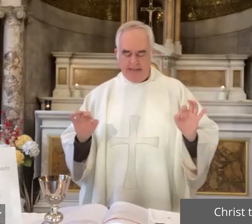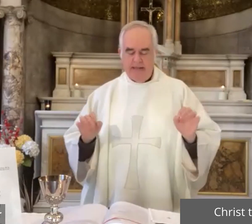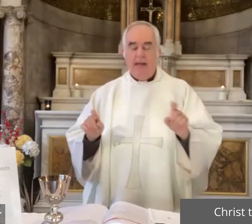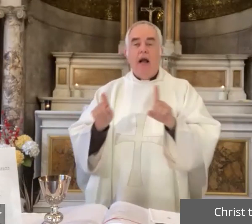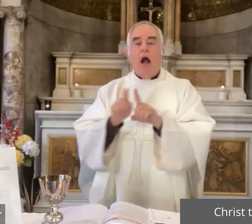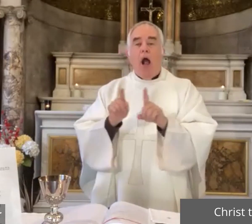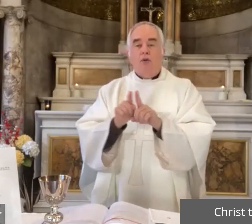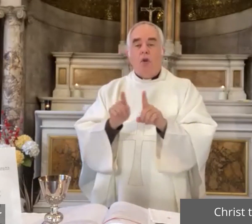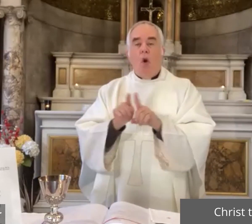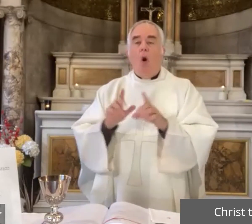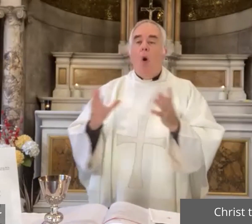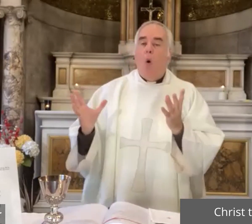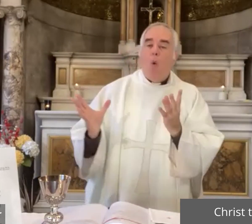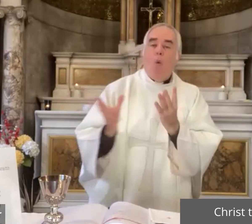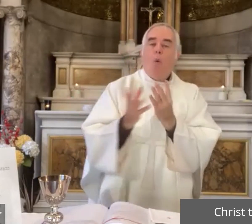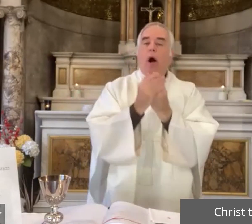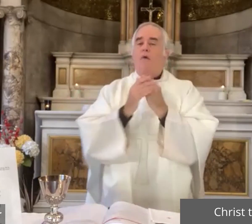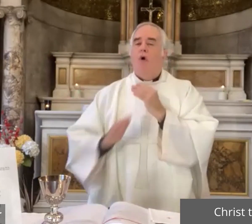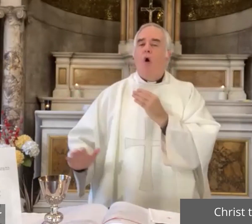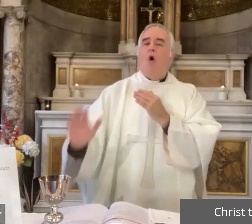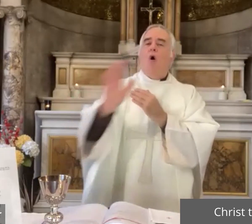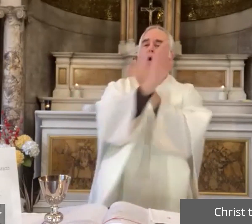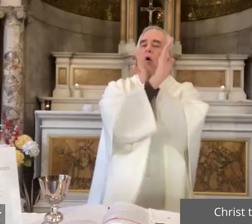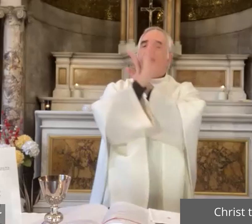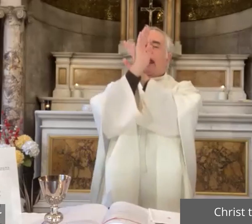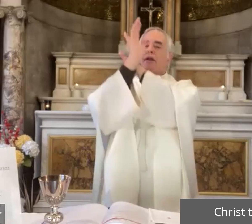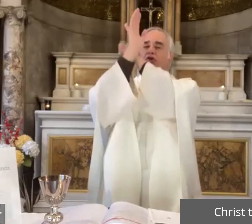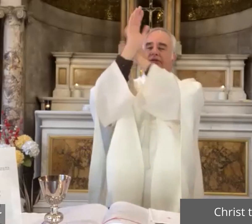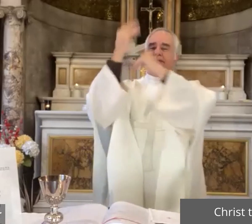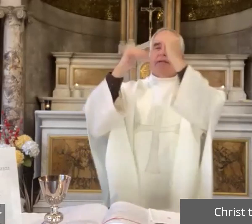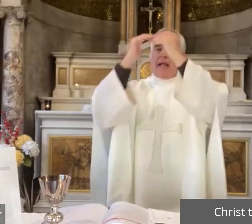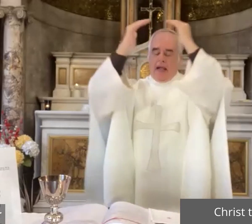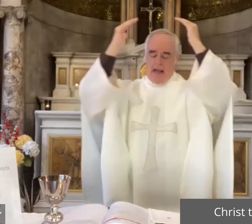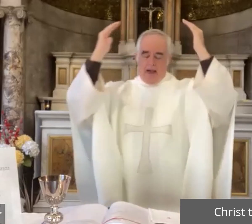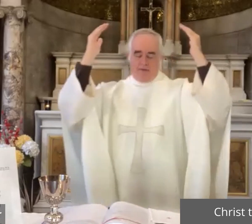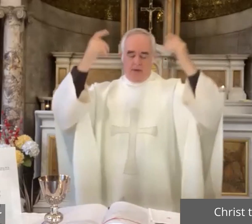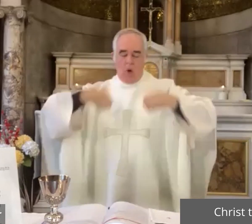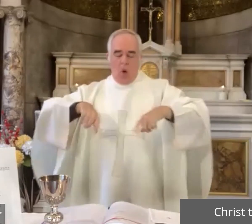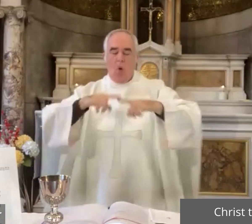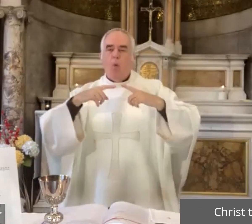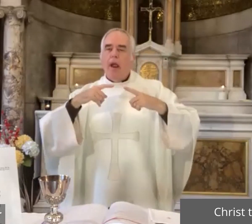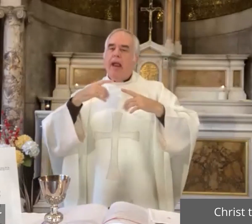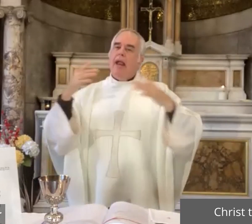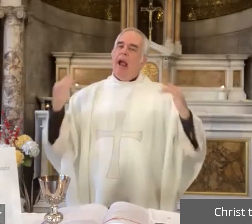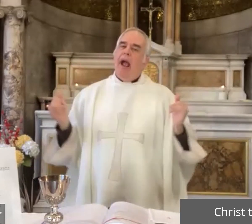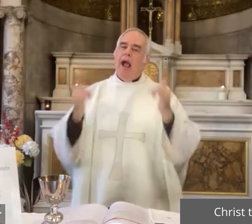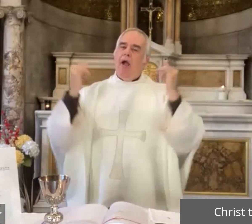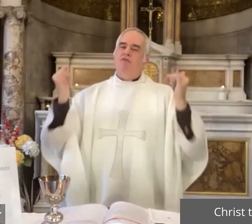peace. And so with all the angels in heaven,